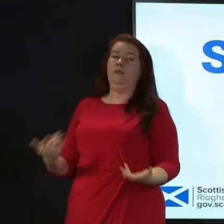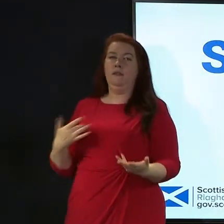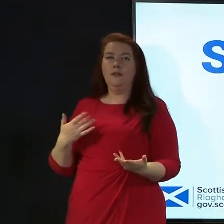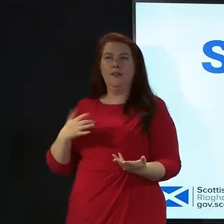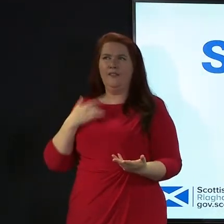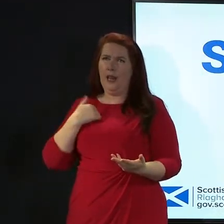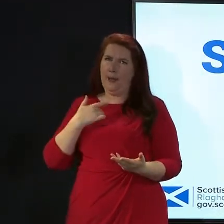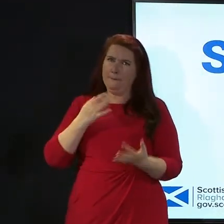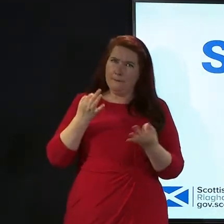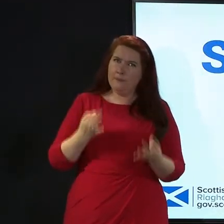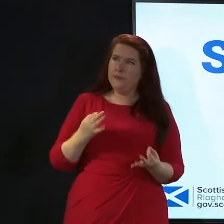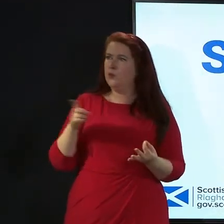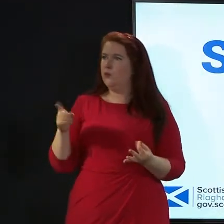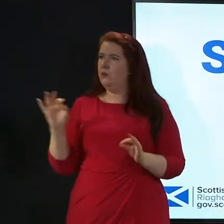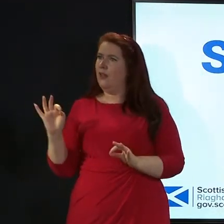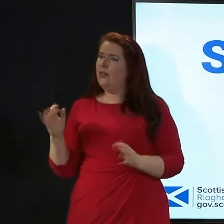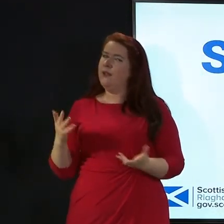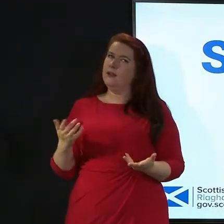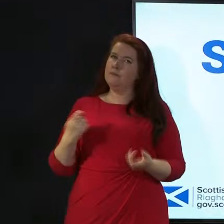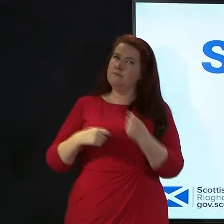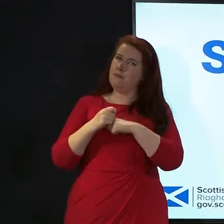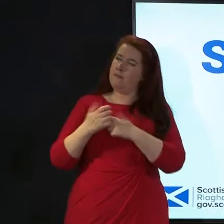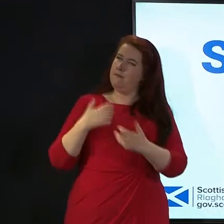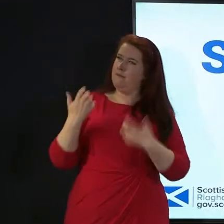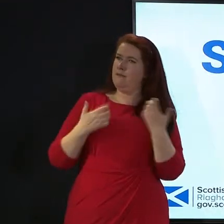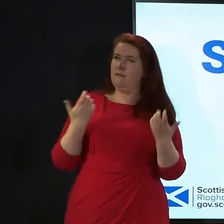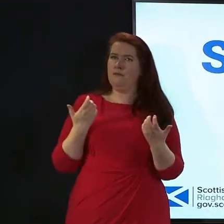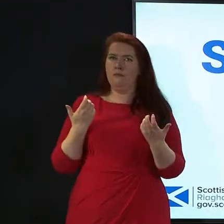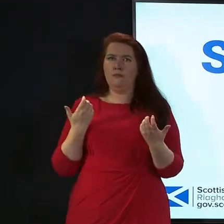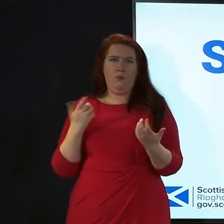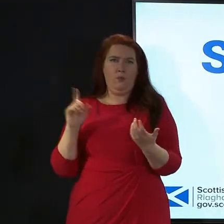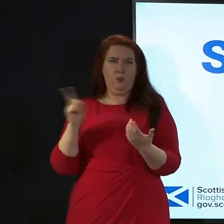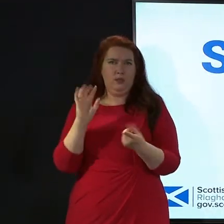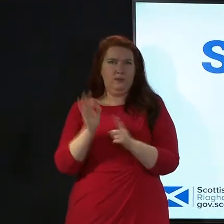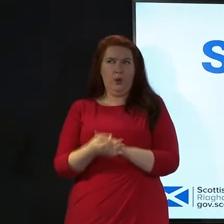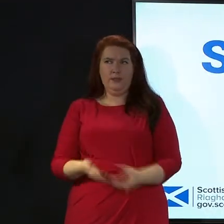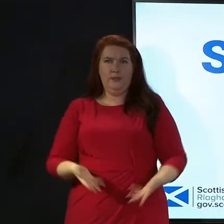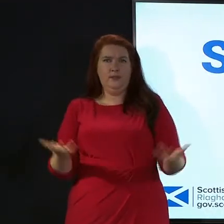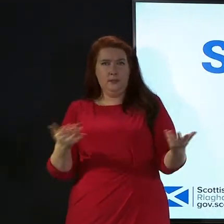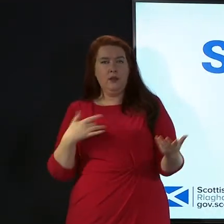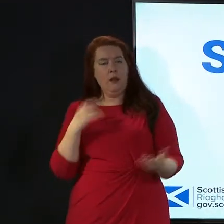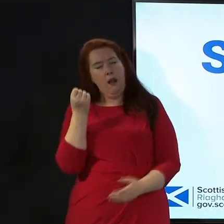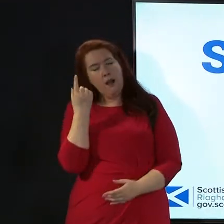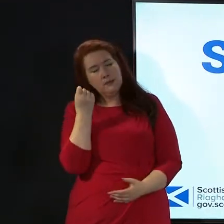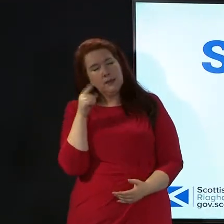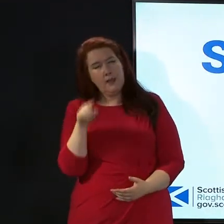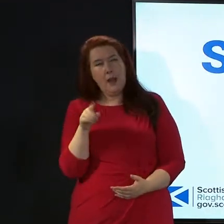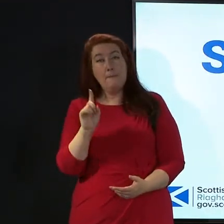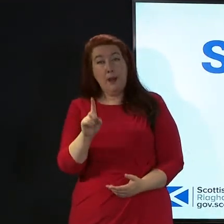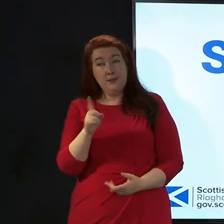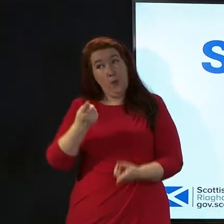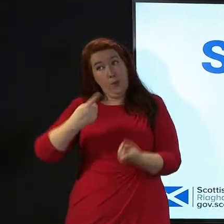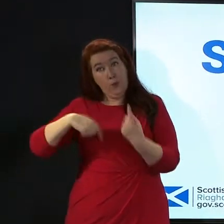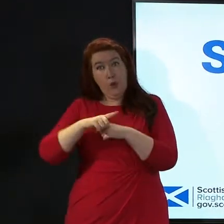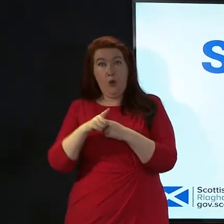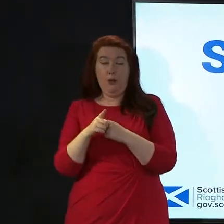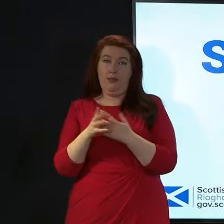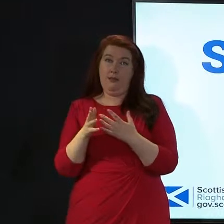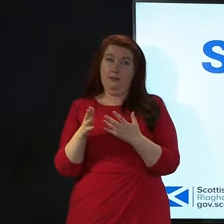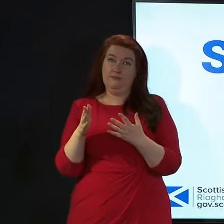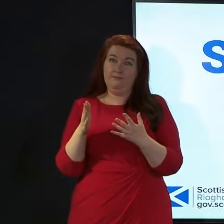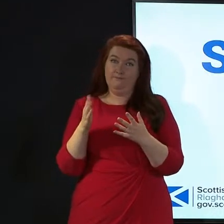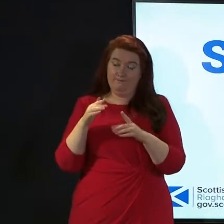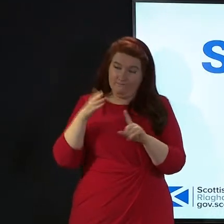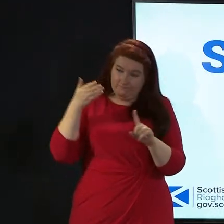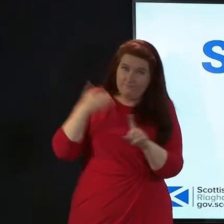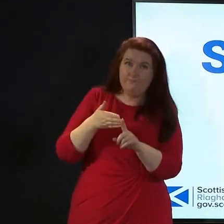as they are, and that contributes to a sense of why is anybody bothering. But we've all got a vested interest in getting through this next few